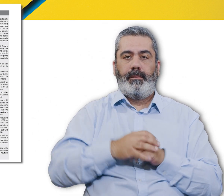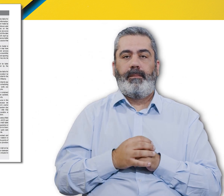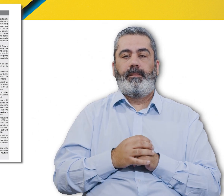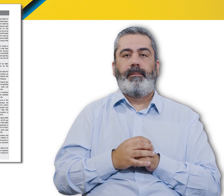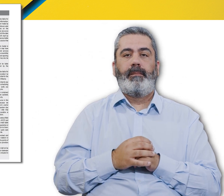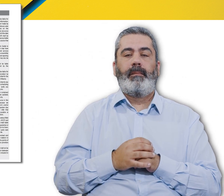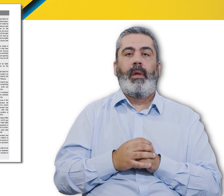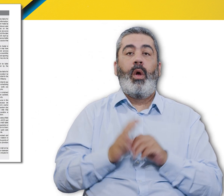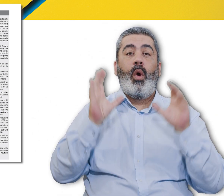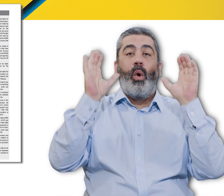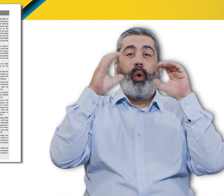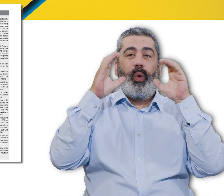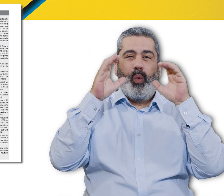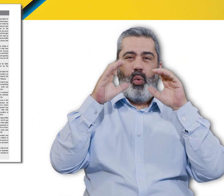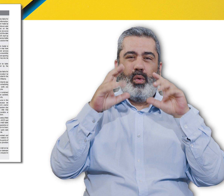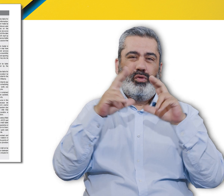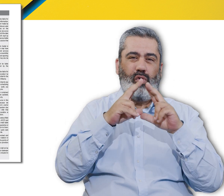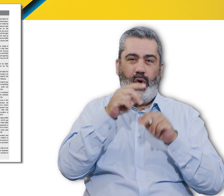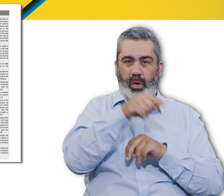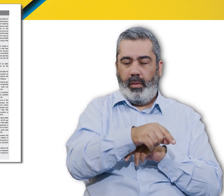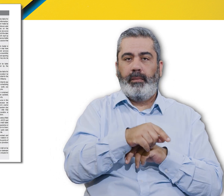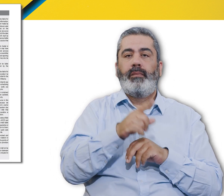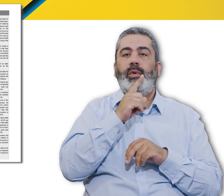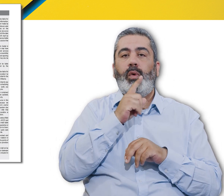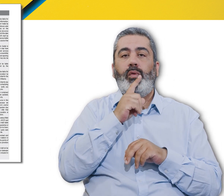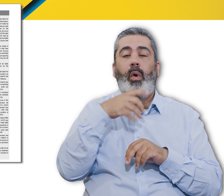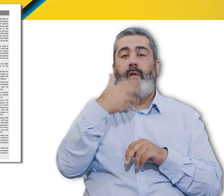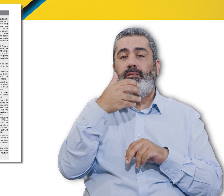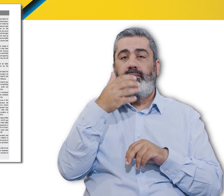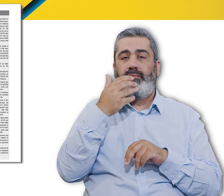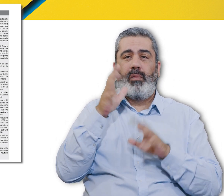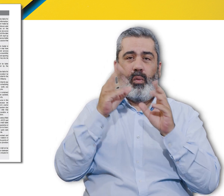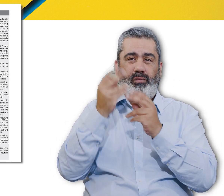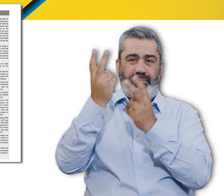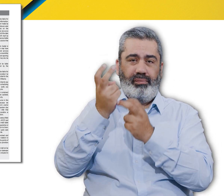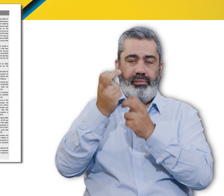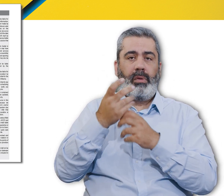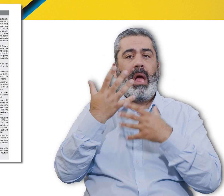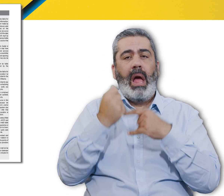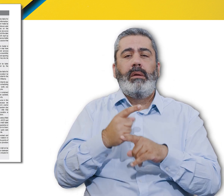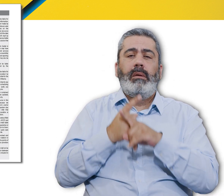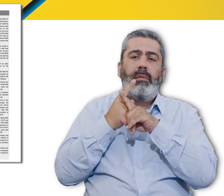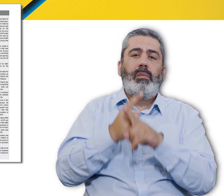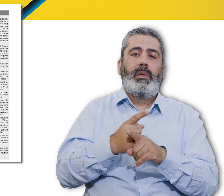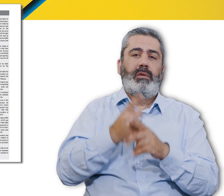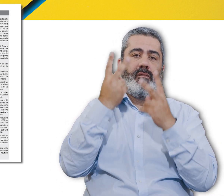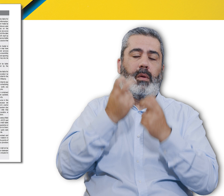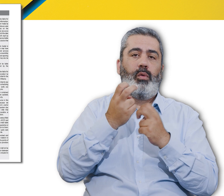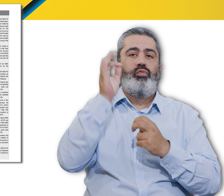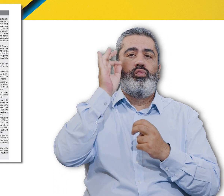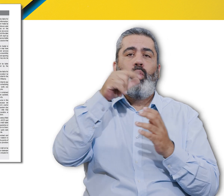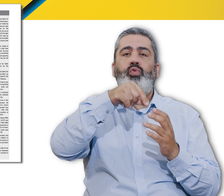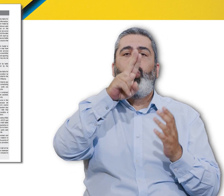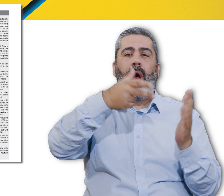then focus on the QR code, as if you wanted to take a photo of it. As soon as the camera sees the code, the relevant page